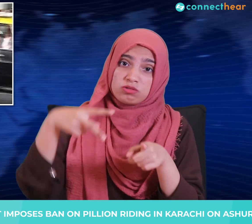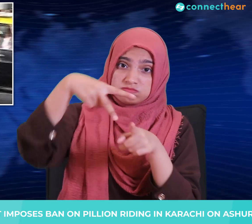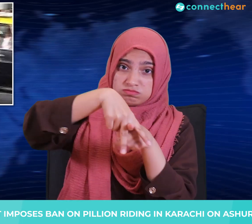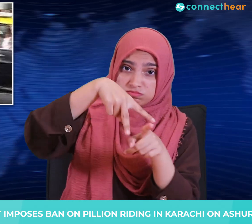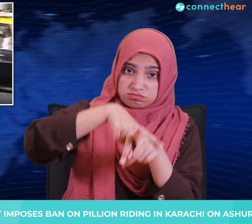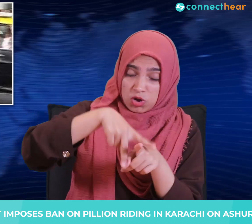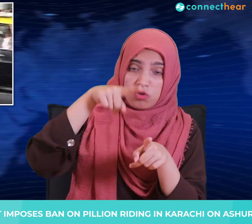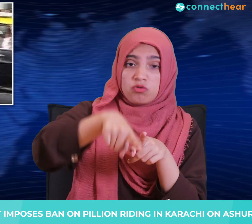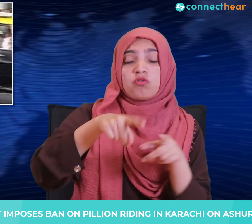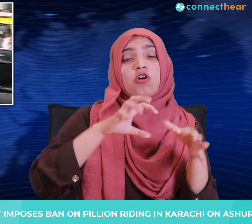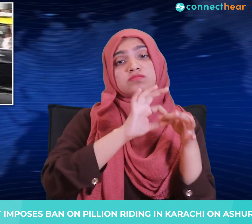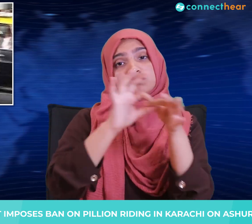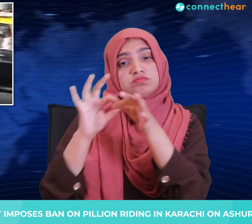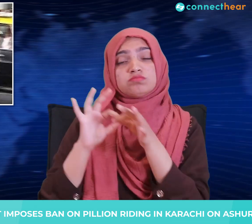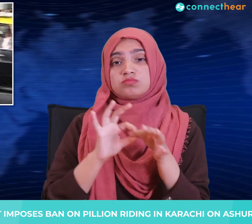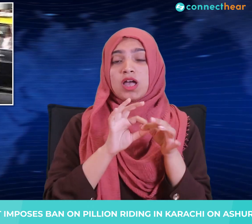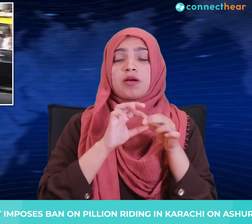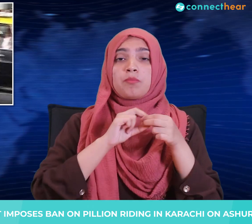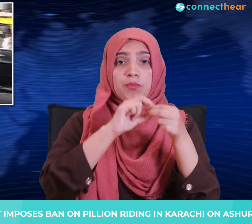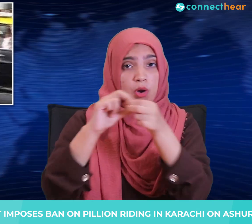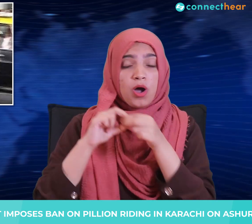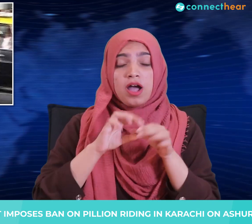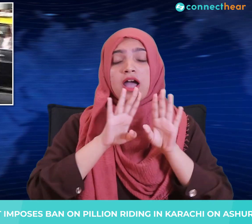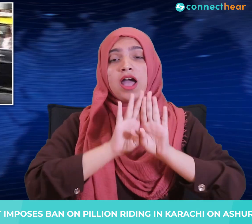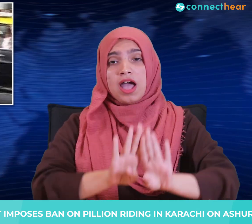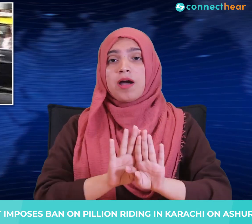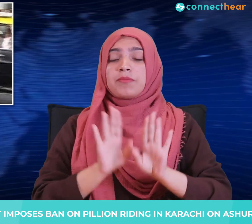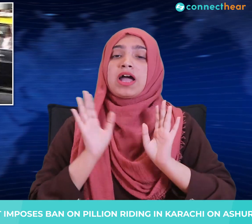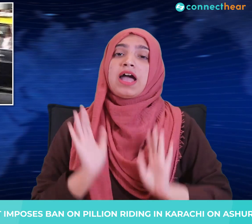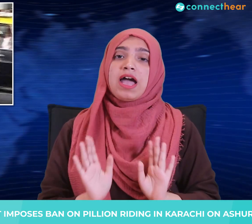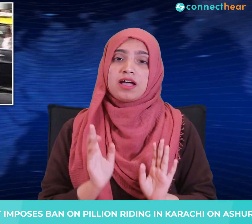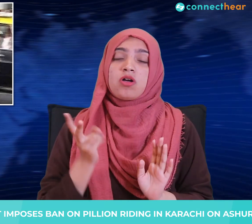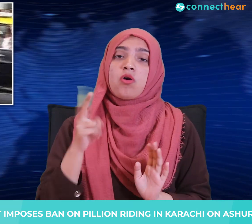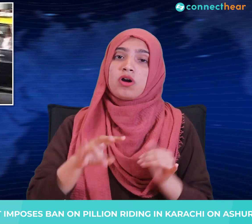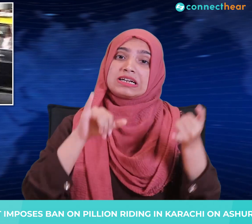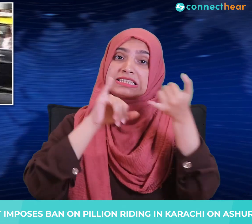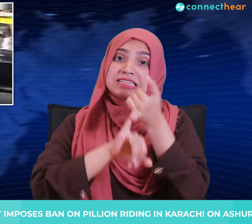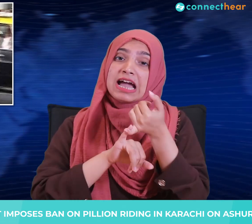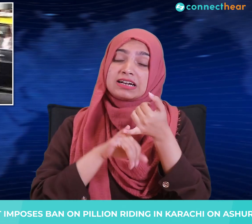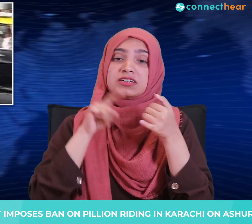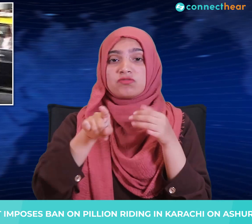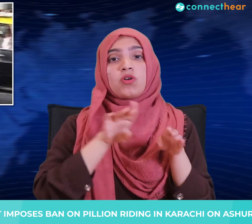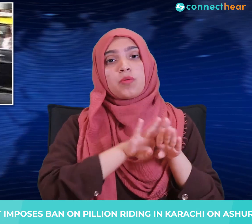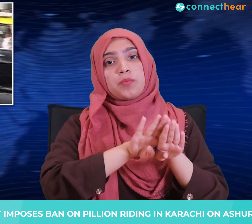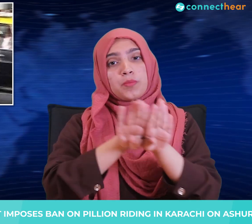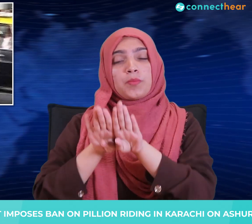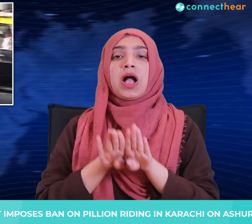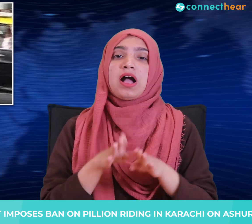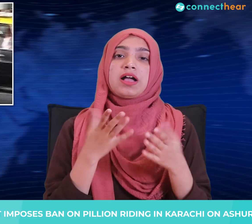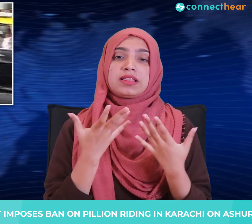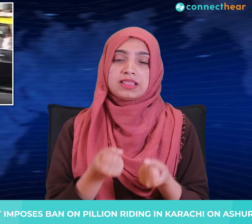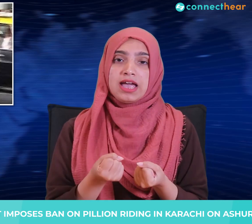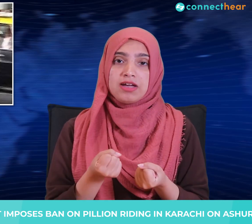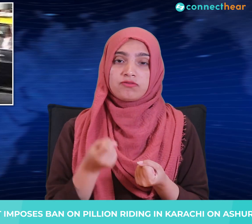as part of the lockdown restrictions in the province, was lifted on Saturday, right after the lockdown went into effect.